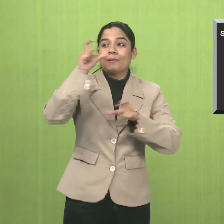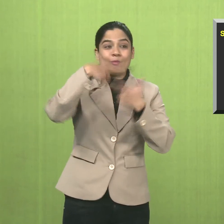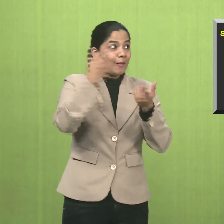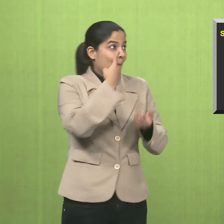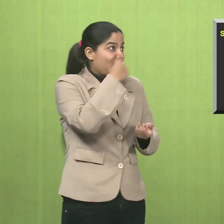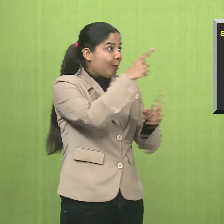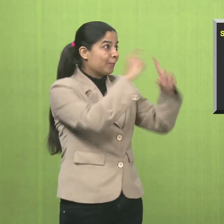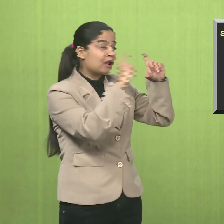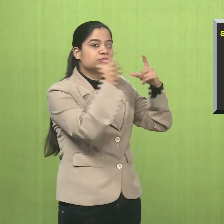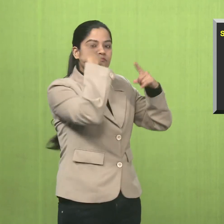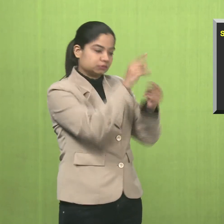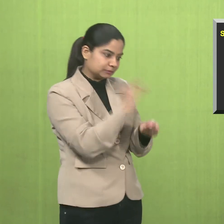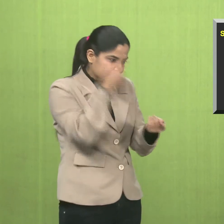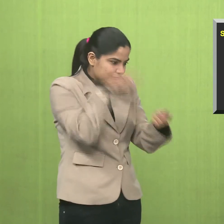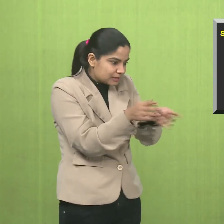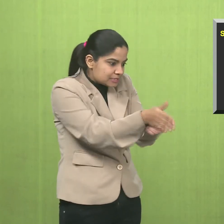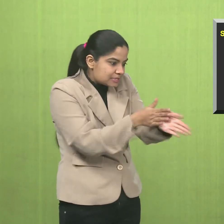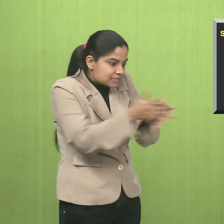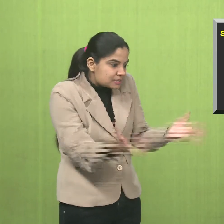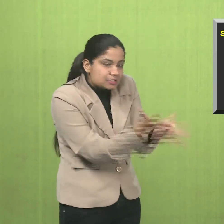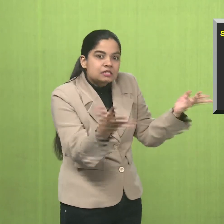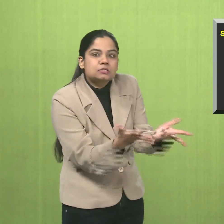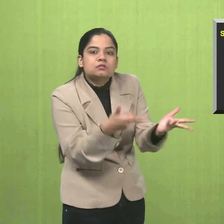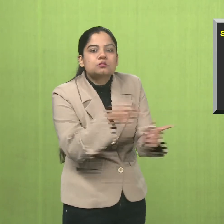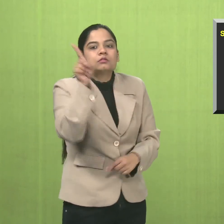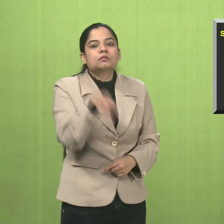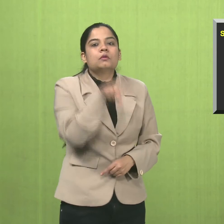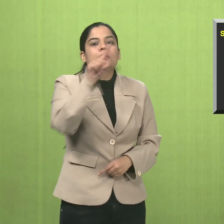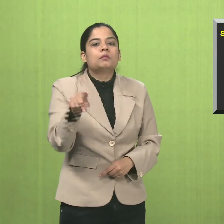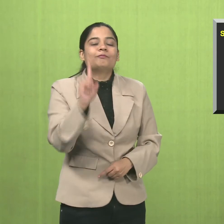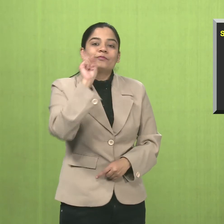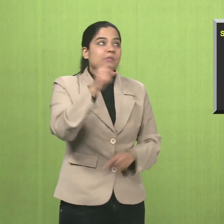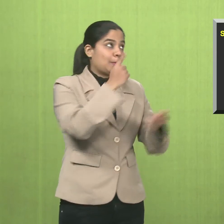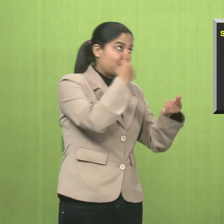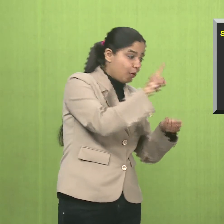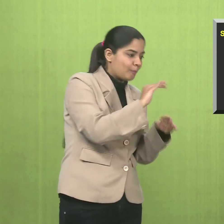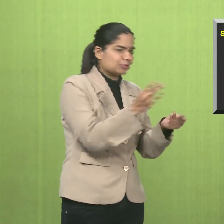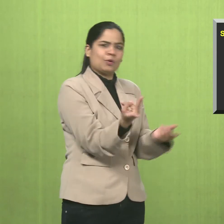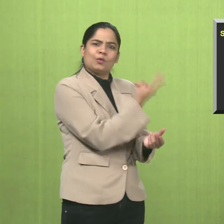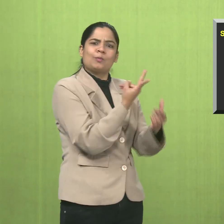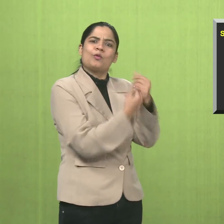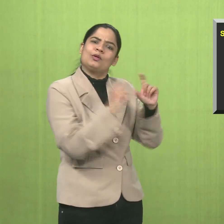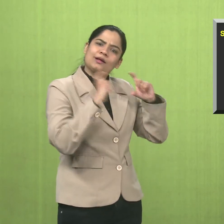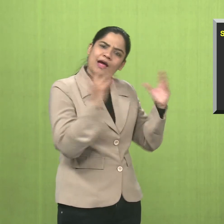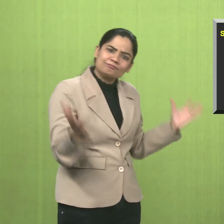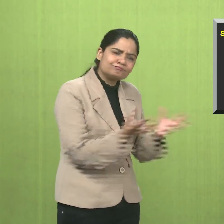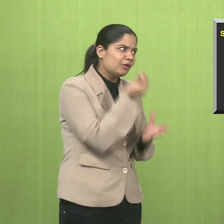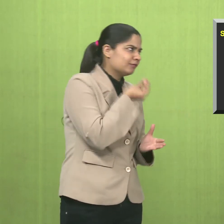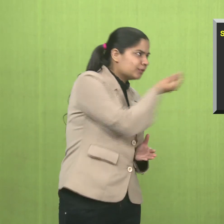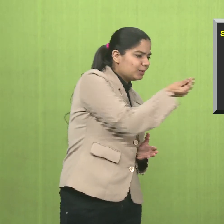many a times, due to lack of taking care and only, focusing on the children, the mothers also get sick and they